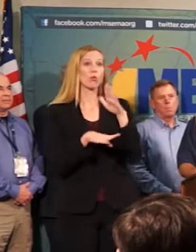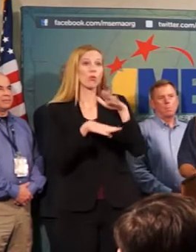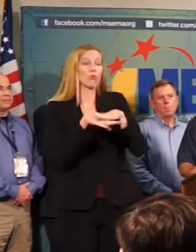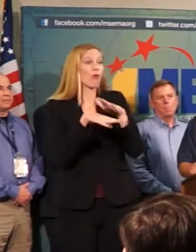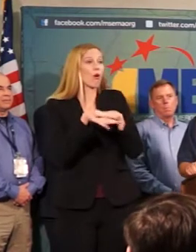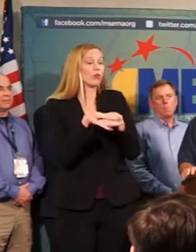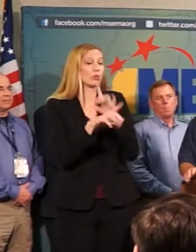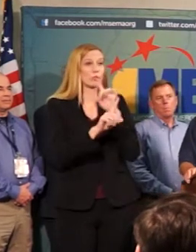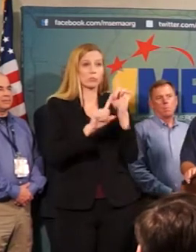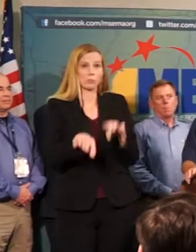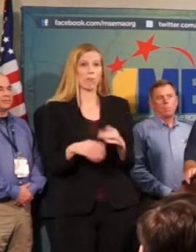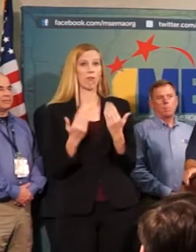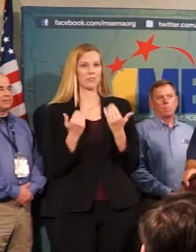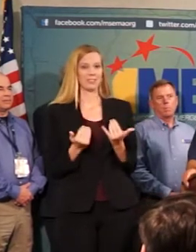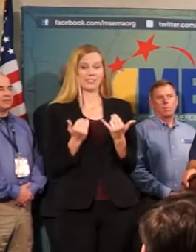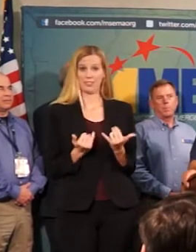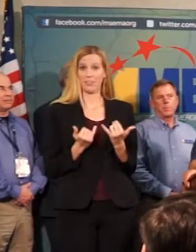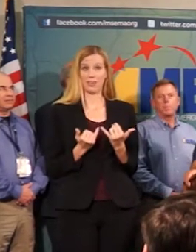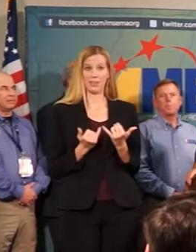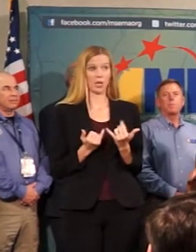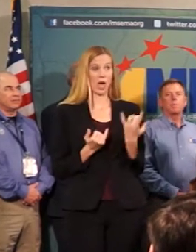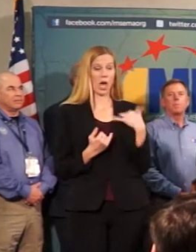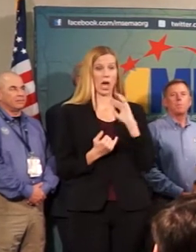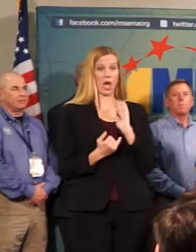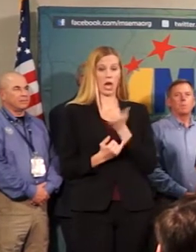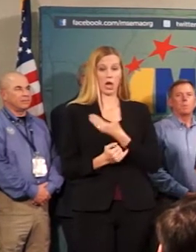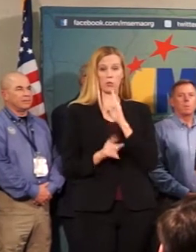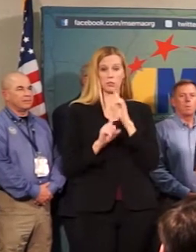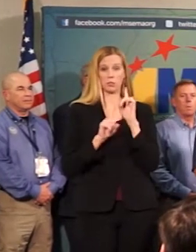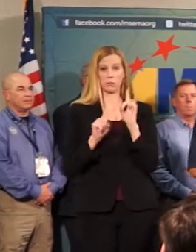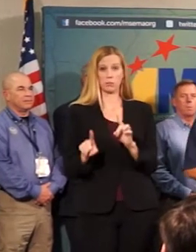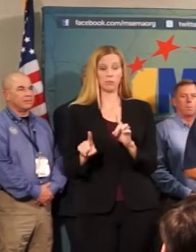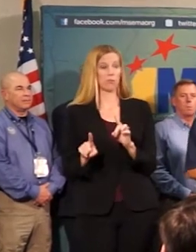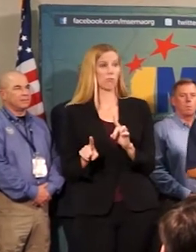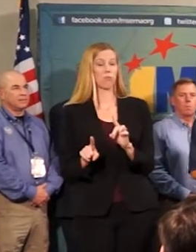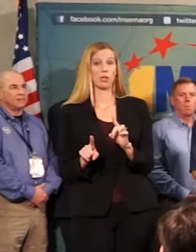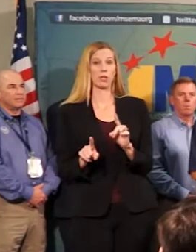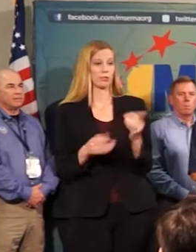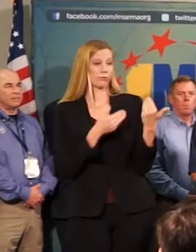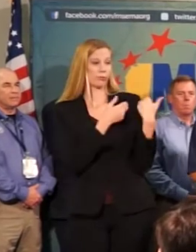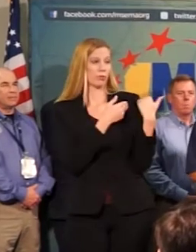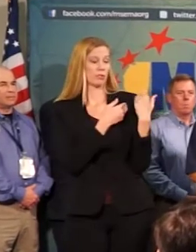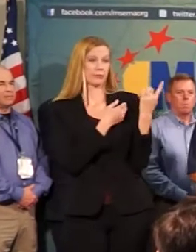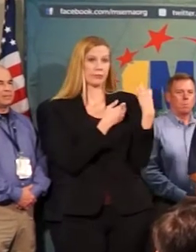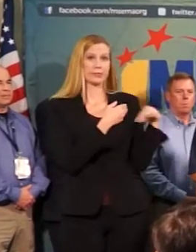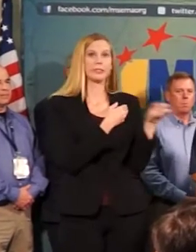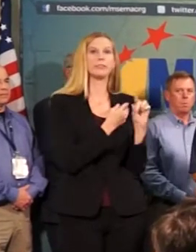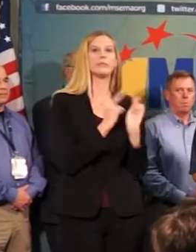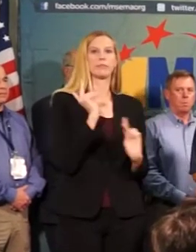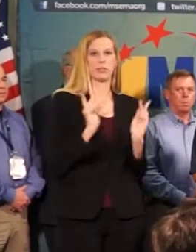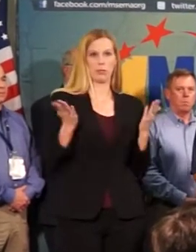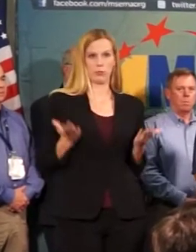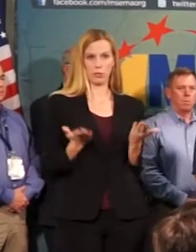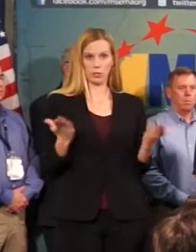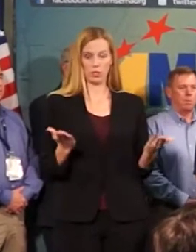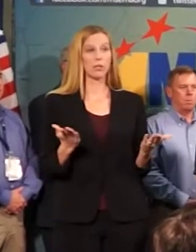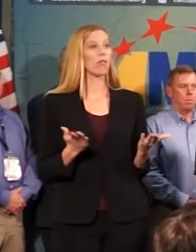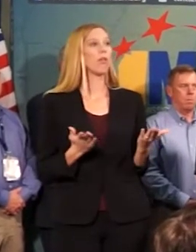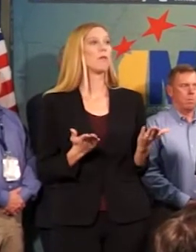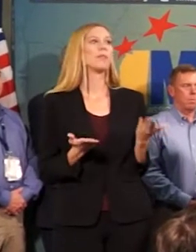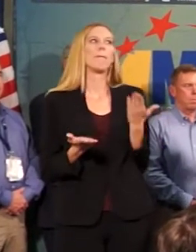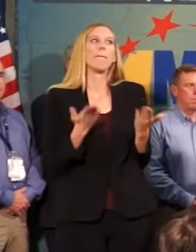Today's responsibility of the men and women that you see here with us today is to begin preparation in the event that